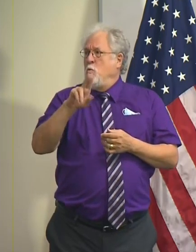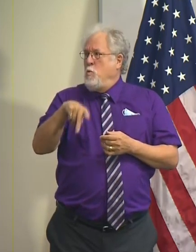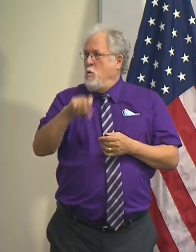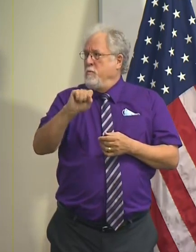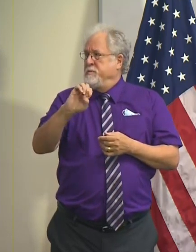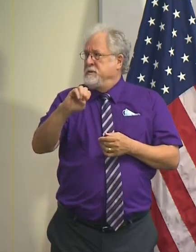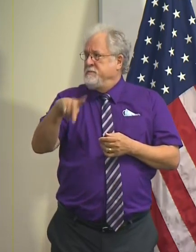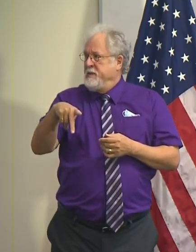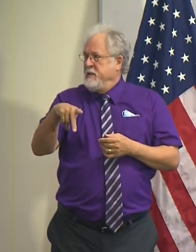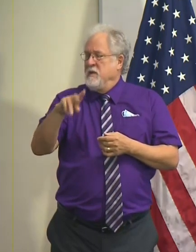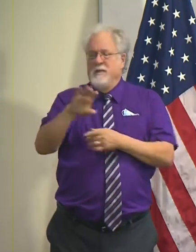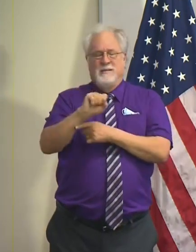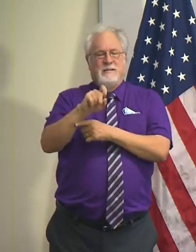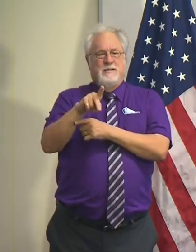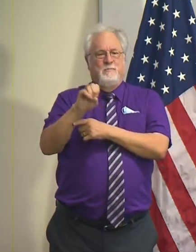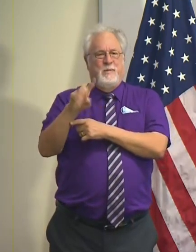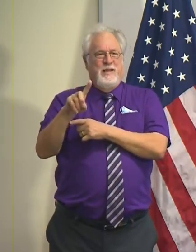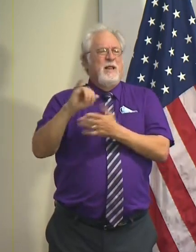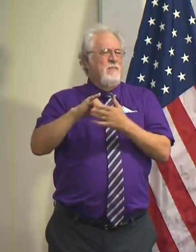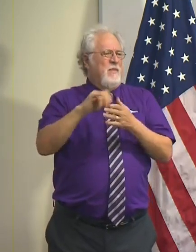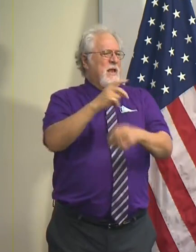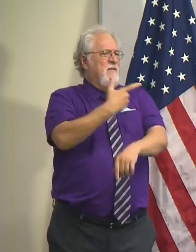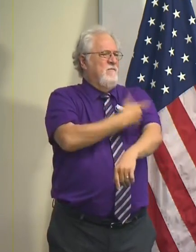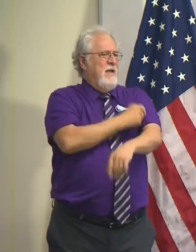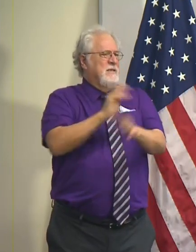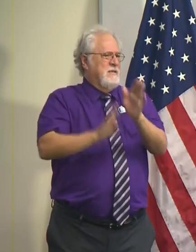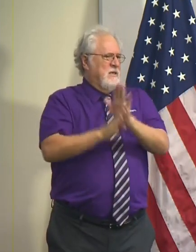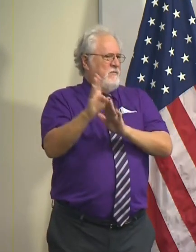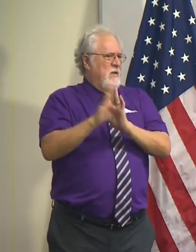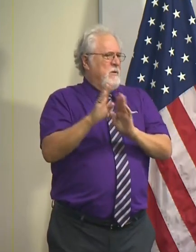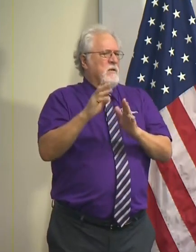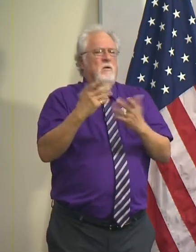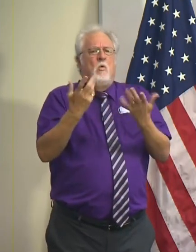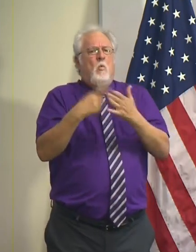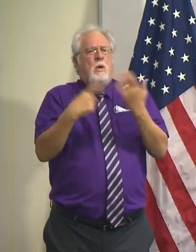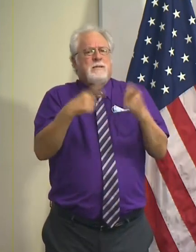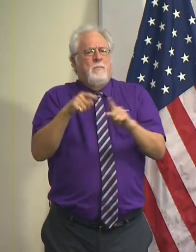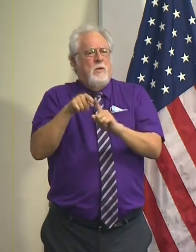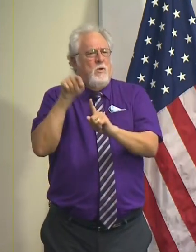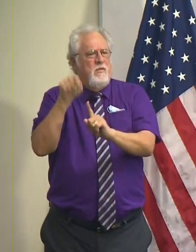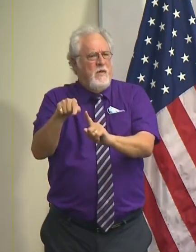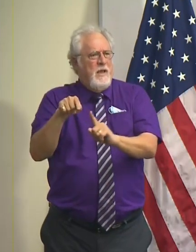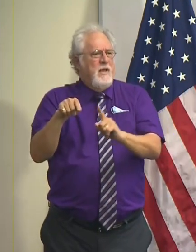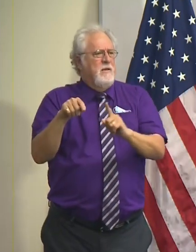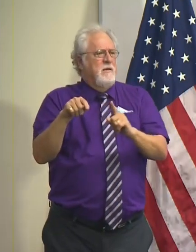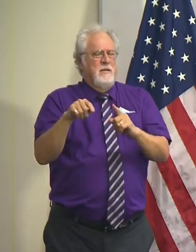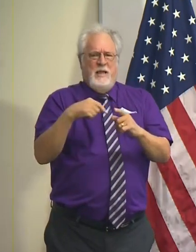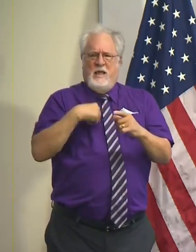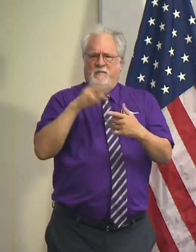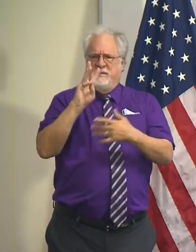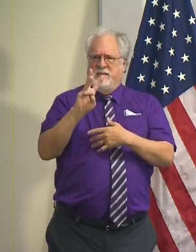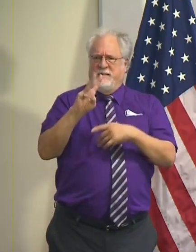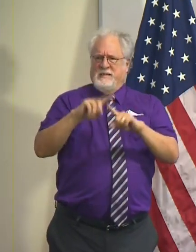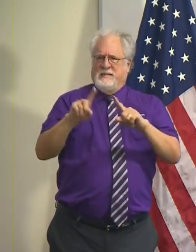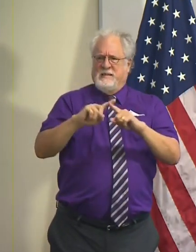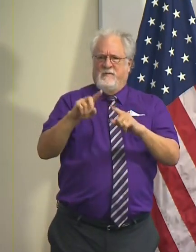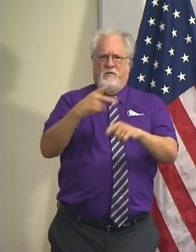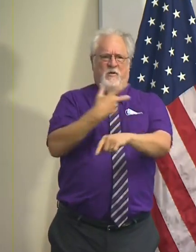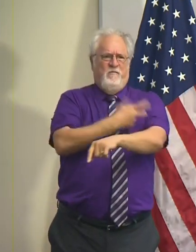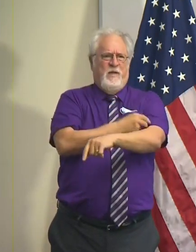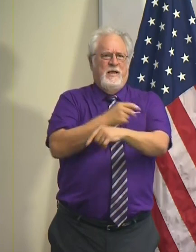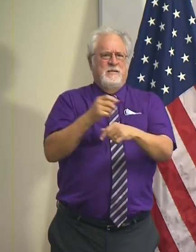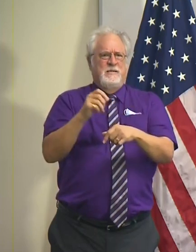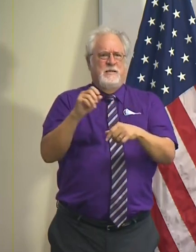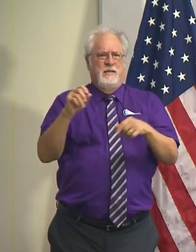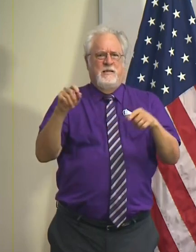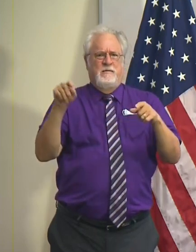it, the vaccine development, giving updates on where that is with I think 6 different vaccine efforts